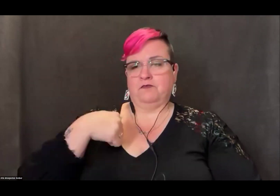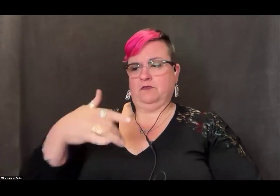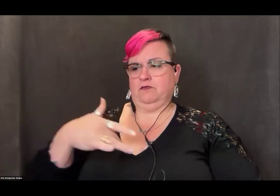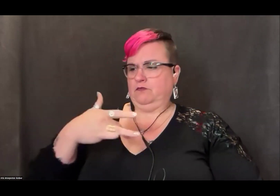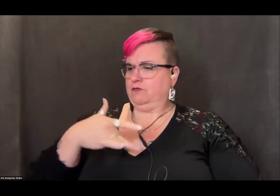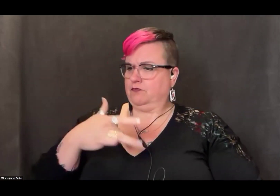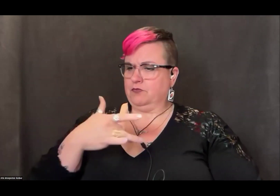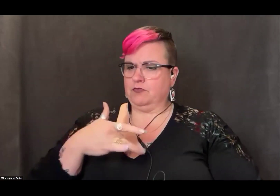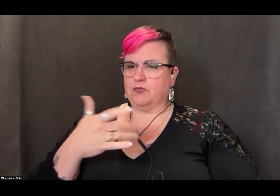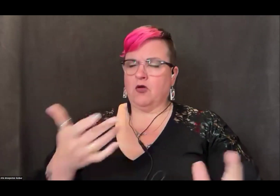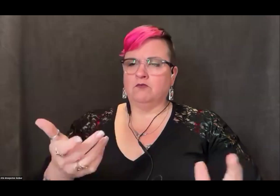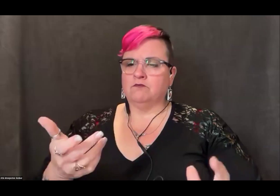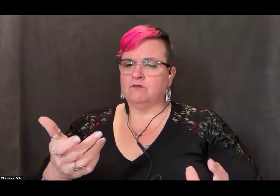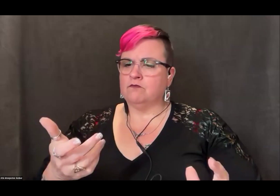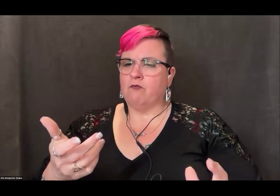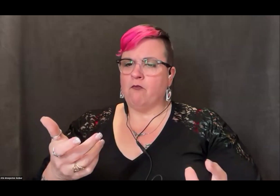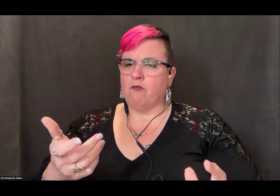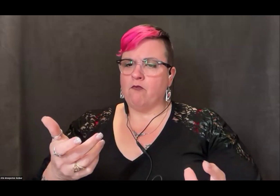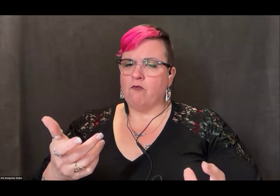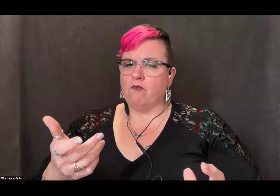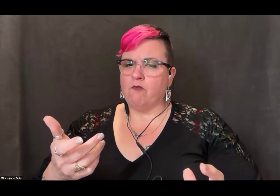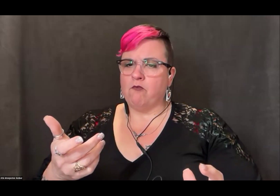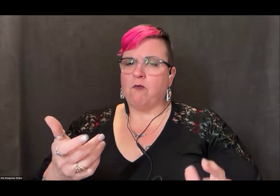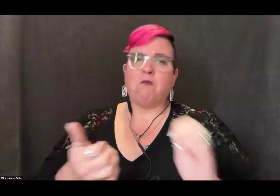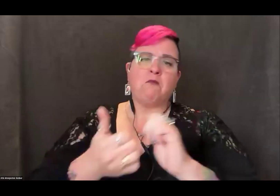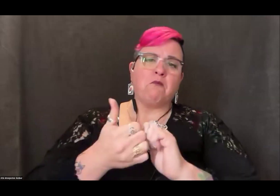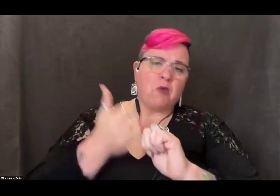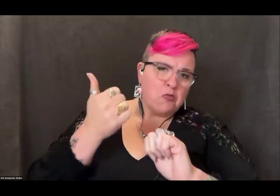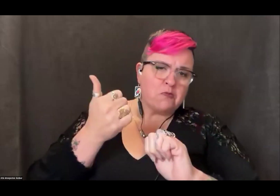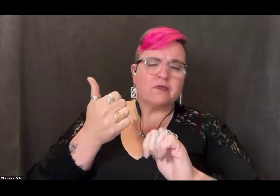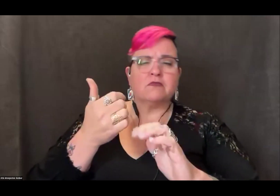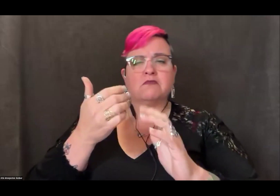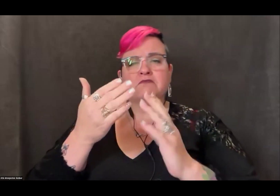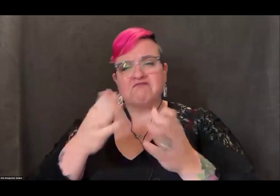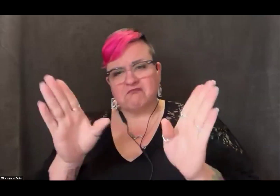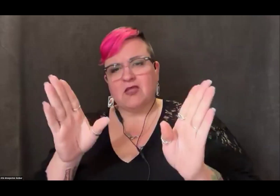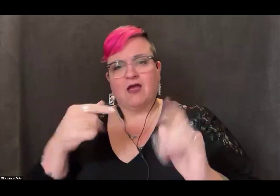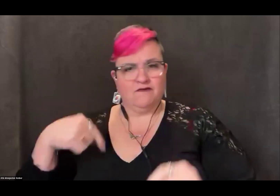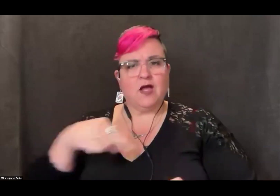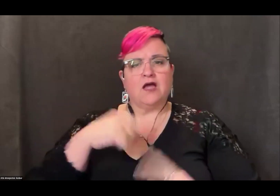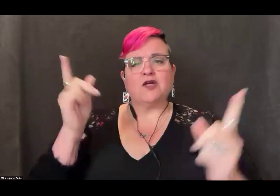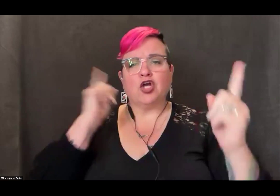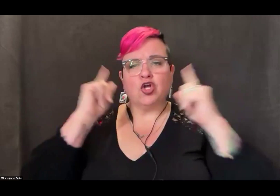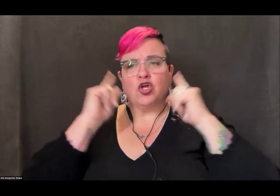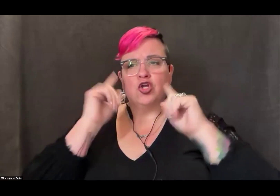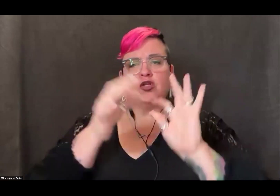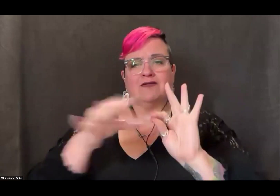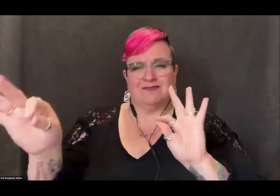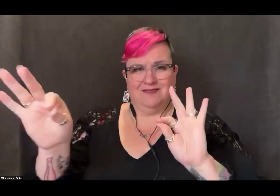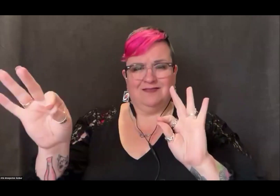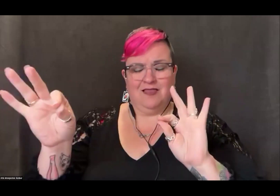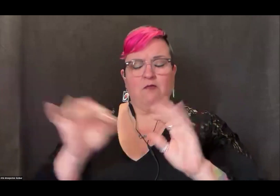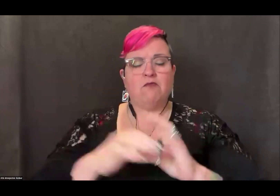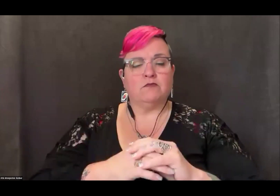like a good majority, some of us have heard the phrase